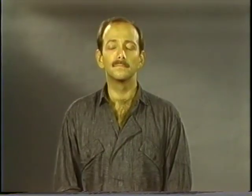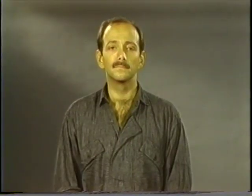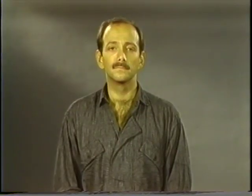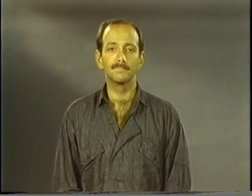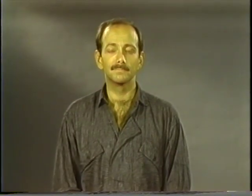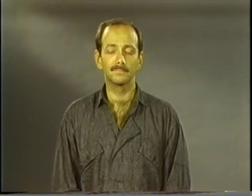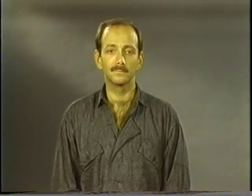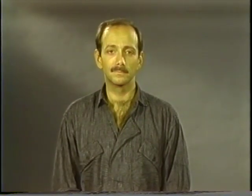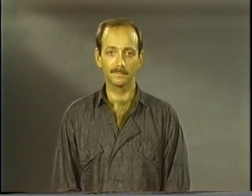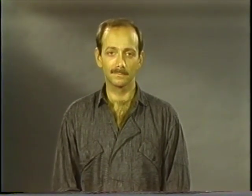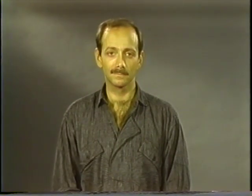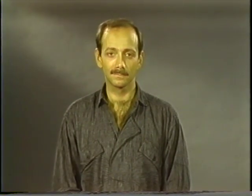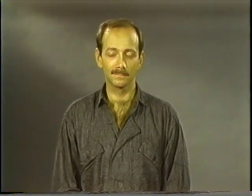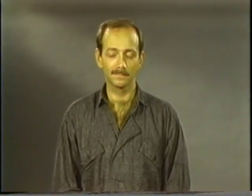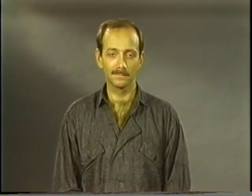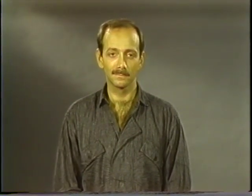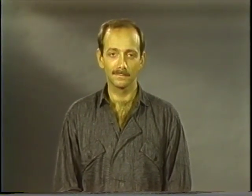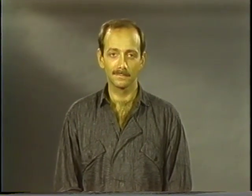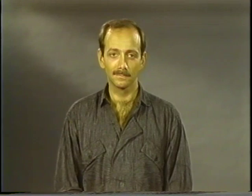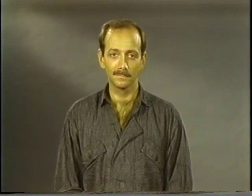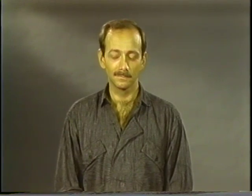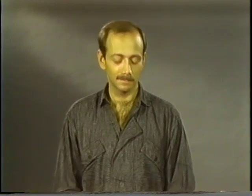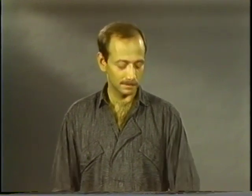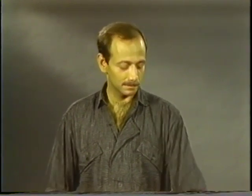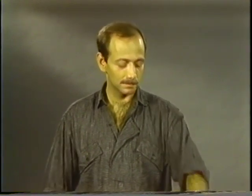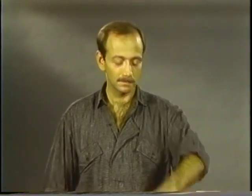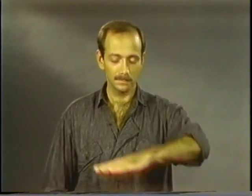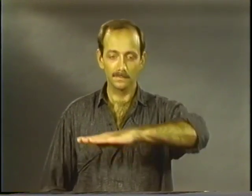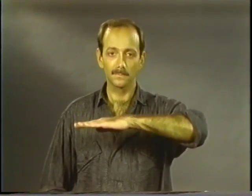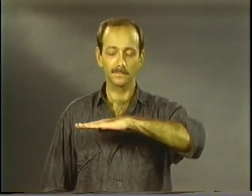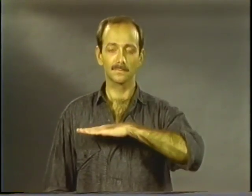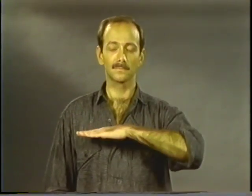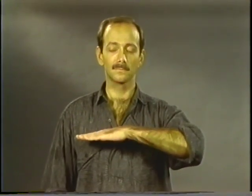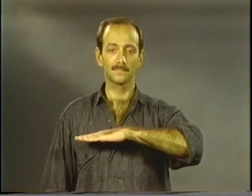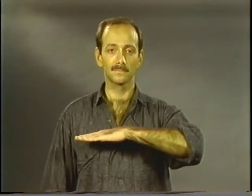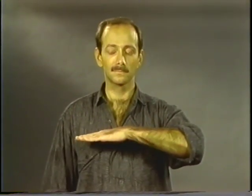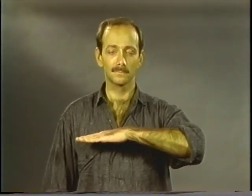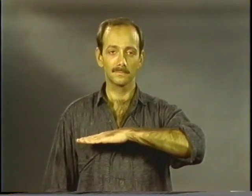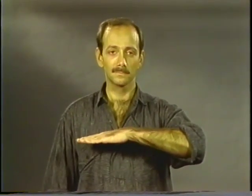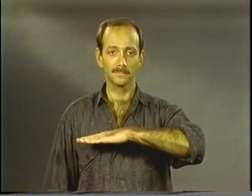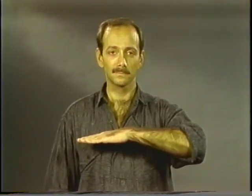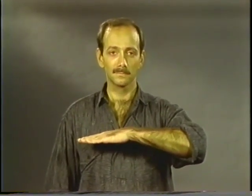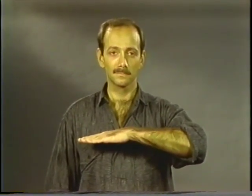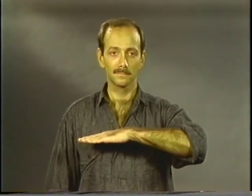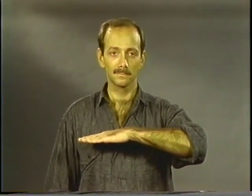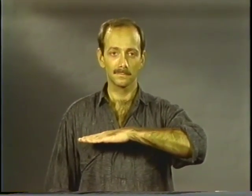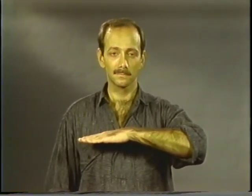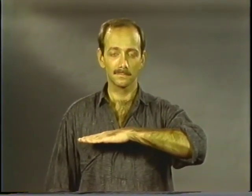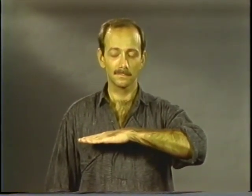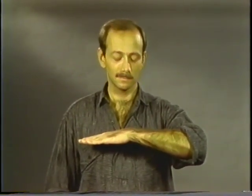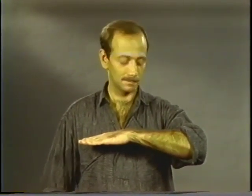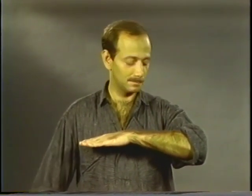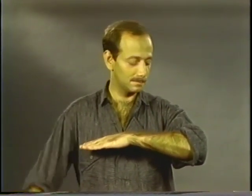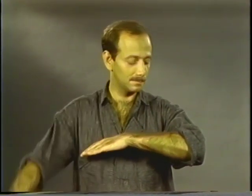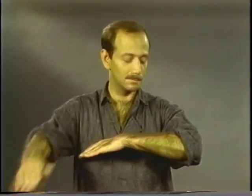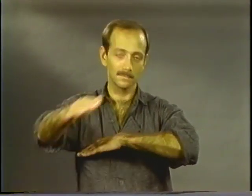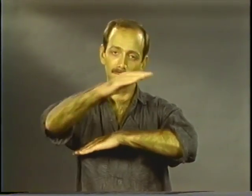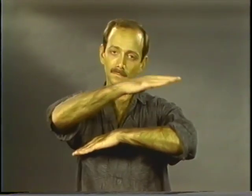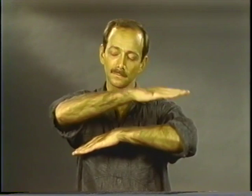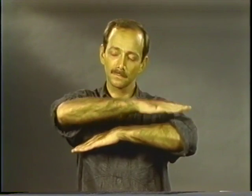learn the different periods of the day, pretend your left arm is the horizon and hold it in front of you. Your right hand then will become the sun, moving